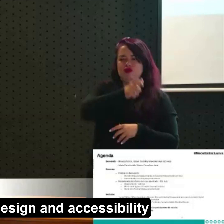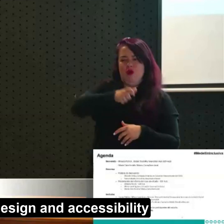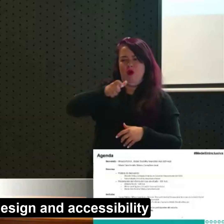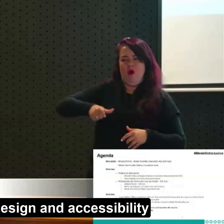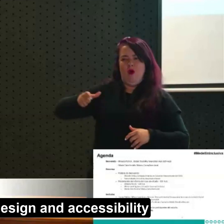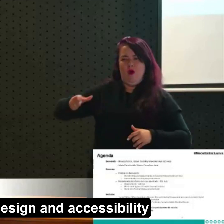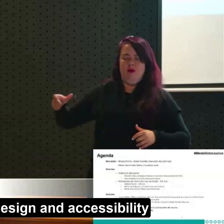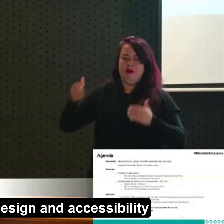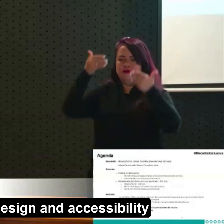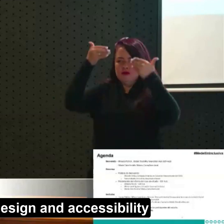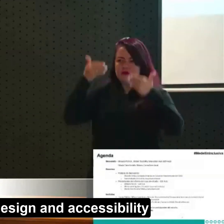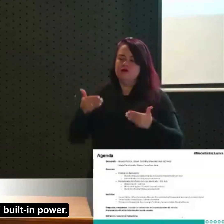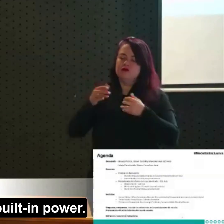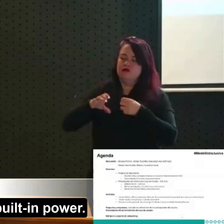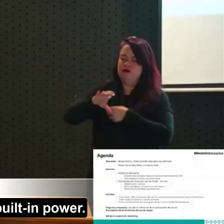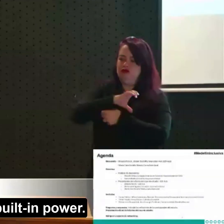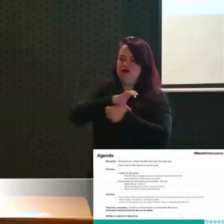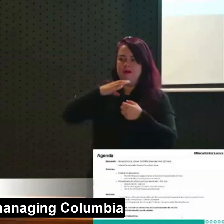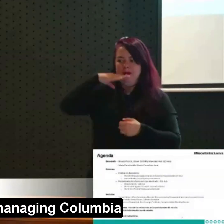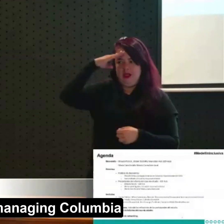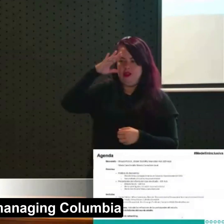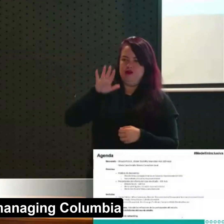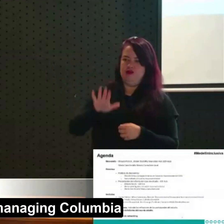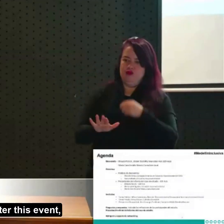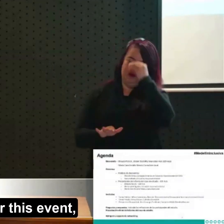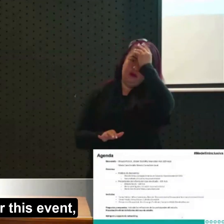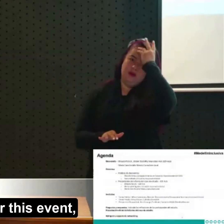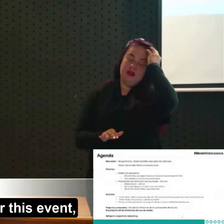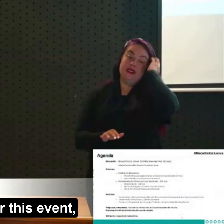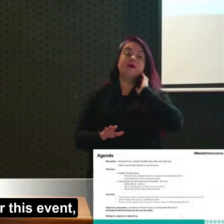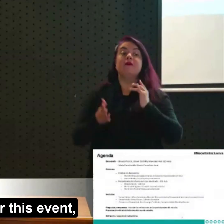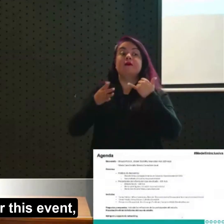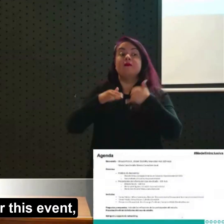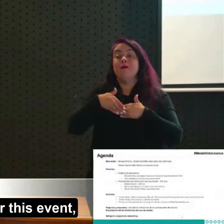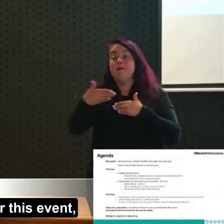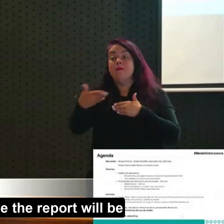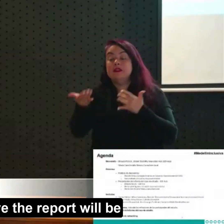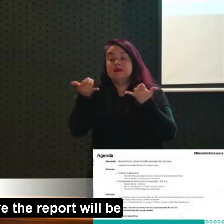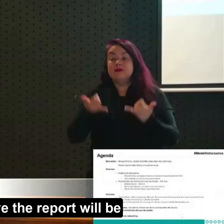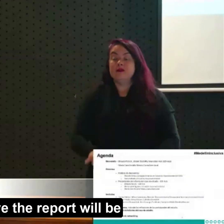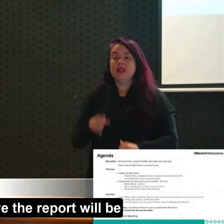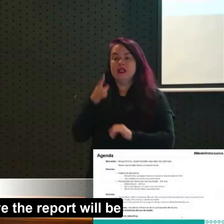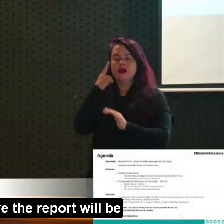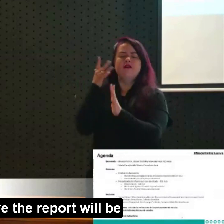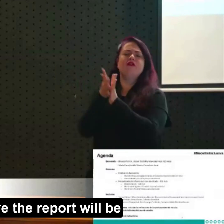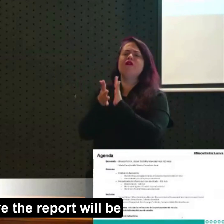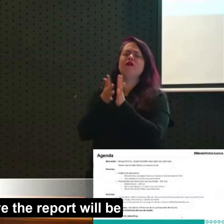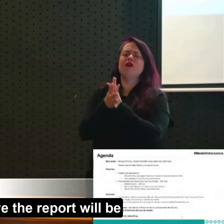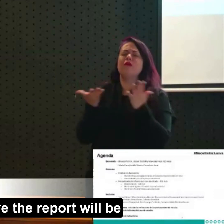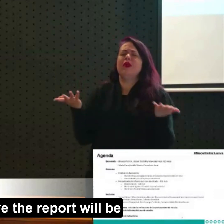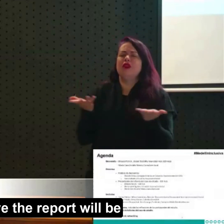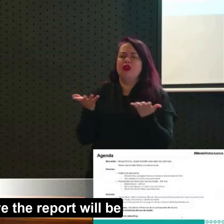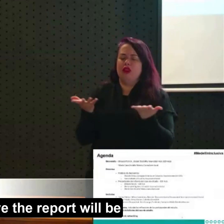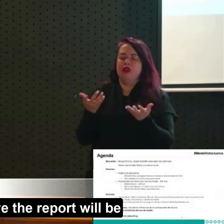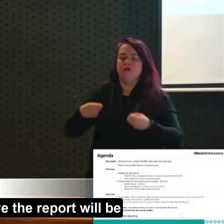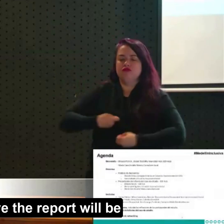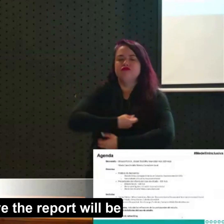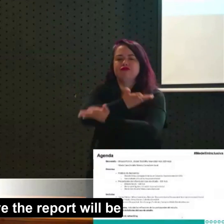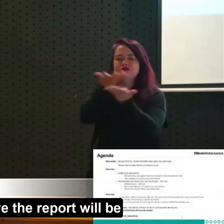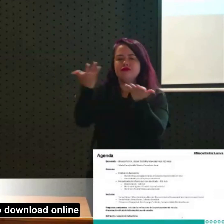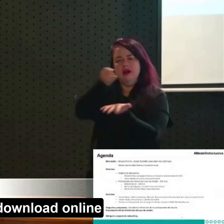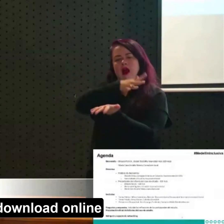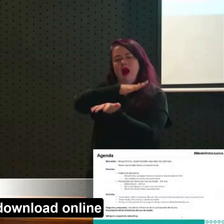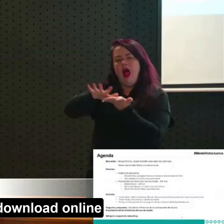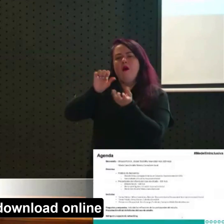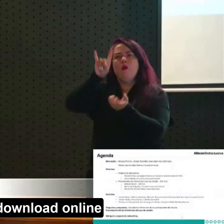The inclusive design and accessibility in built environment in Medellín, Colombia. After this event, we will have the report